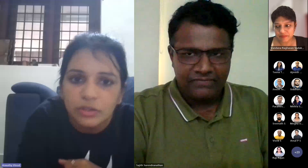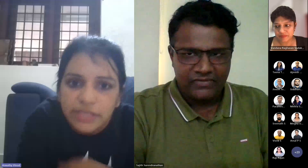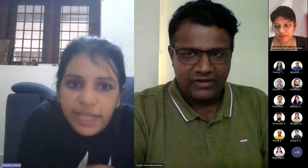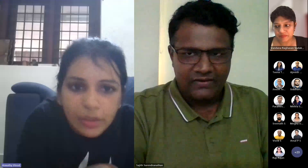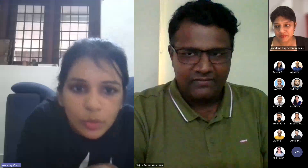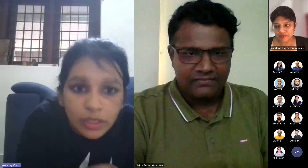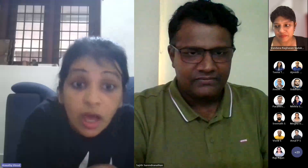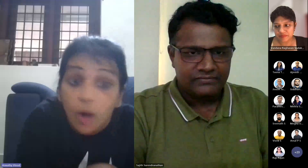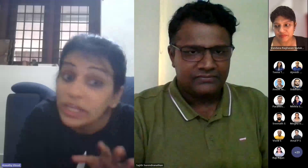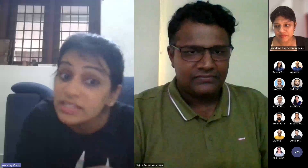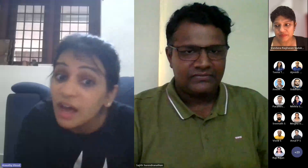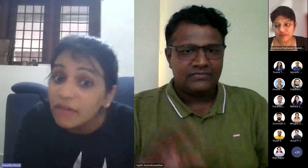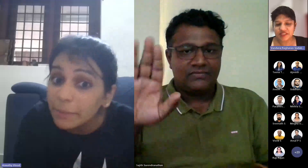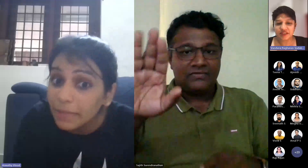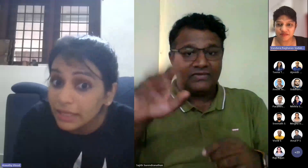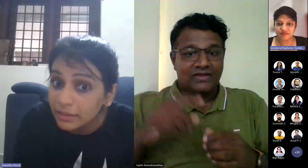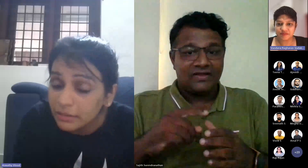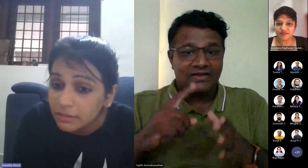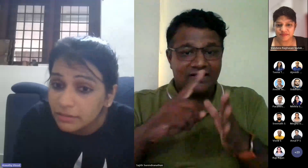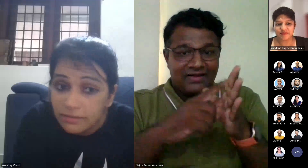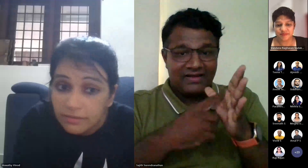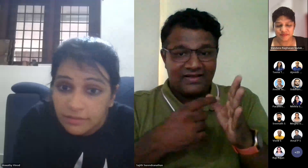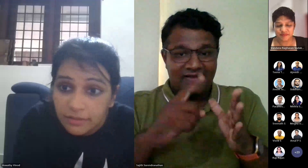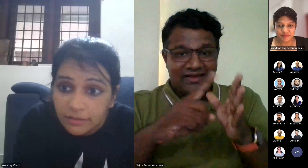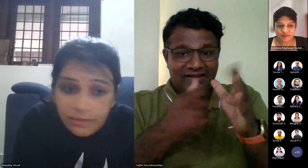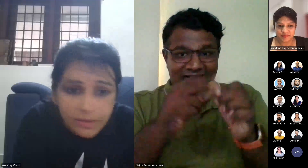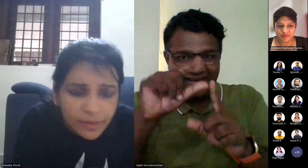Okay, he's going to send the word. Okay, Java yeah. plugin.